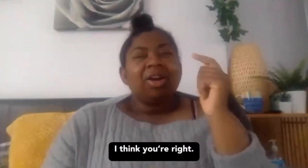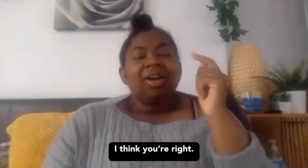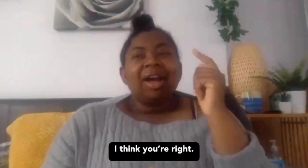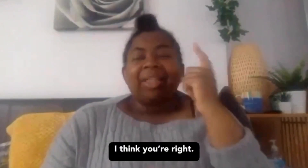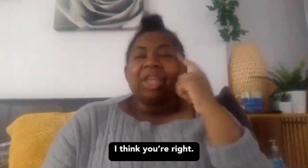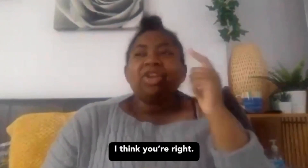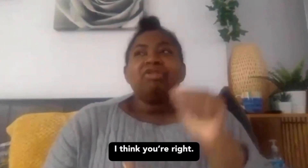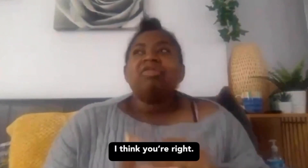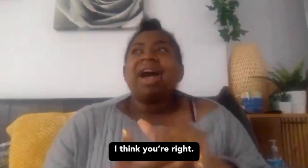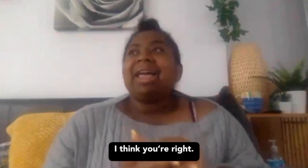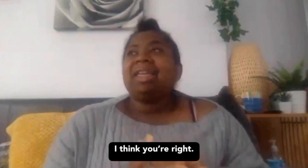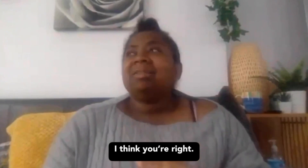I think you're right.